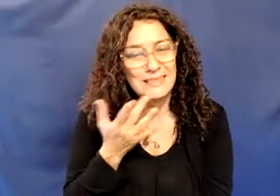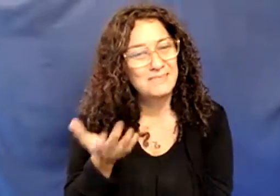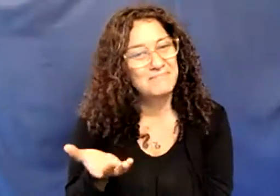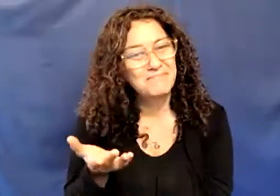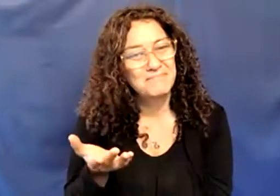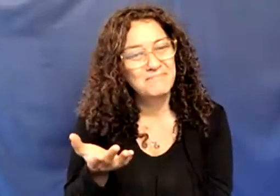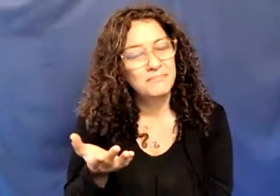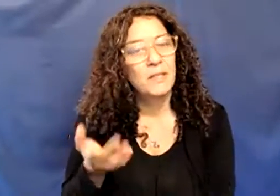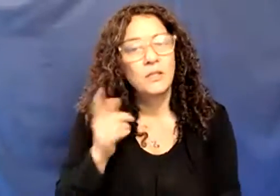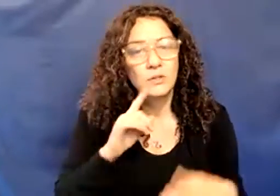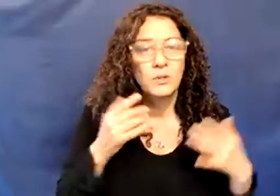sex.